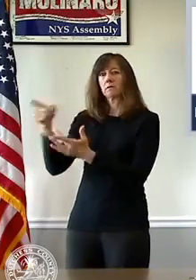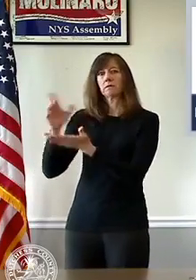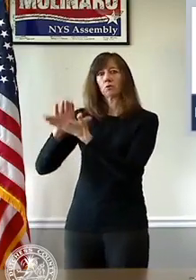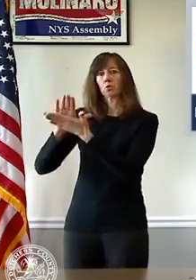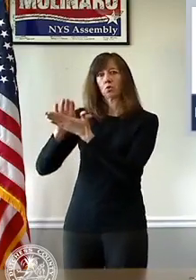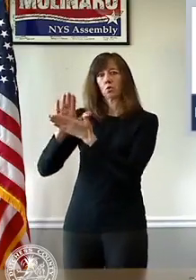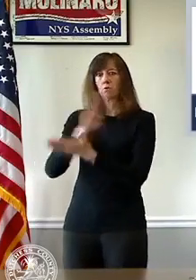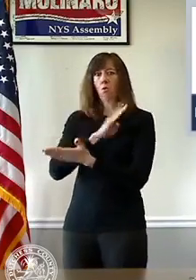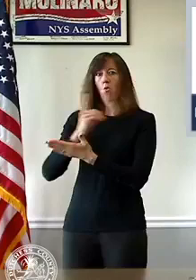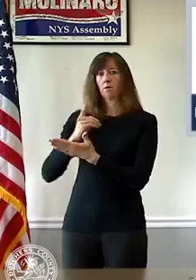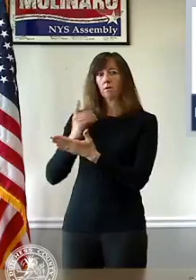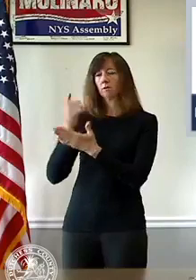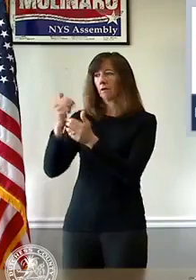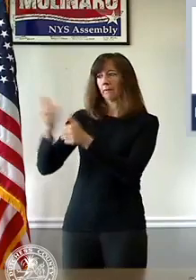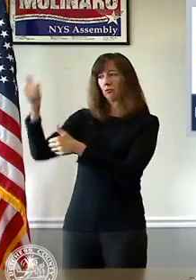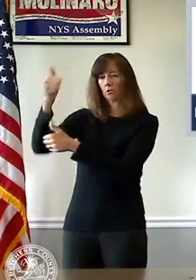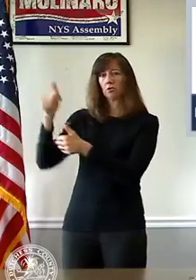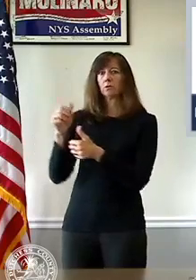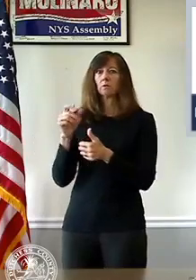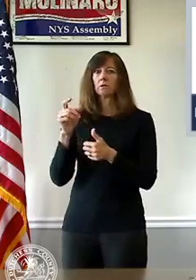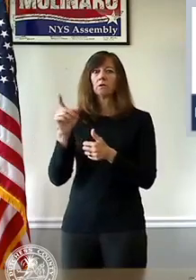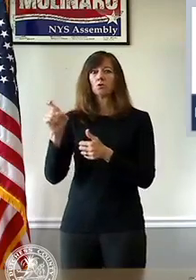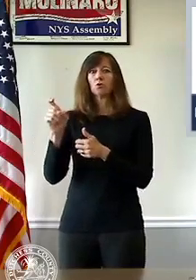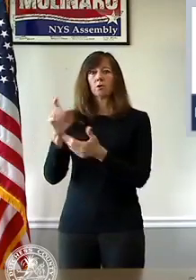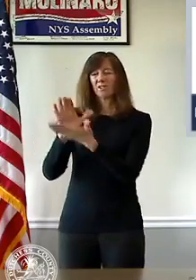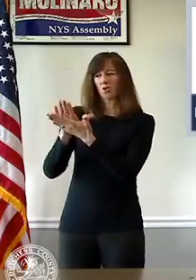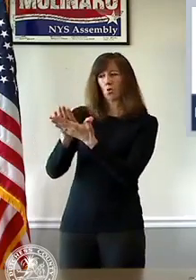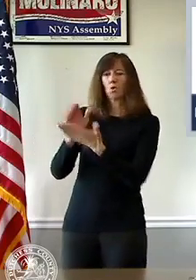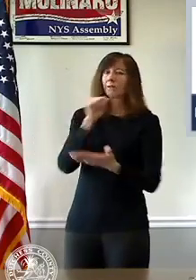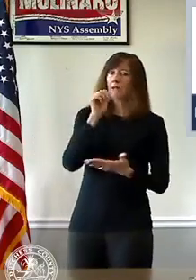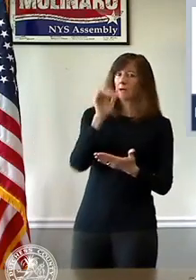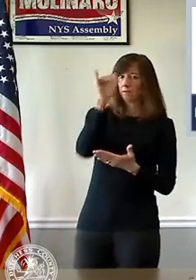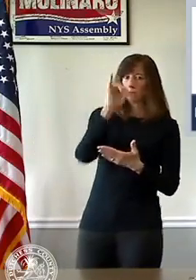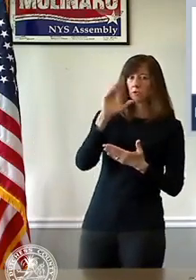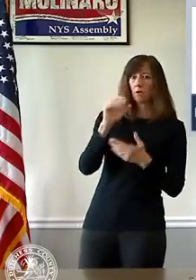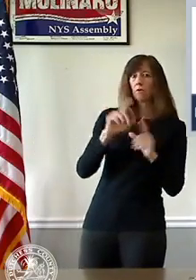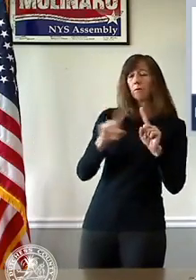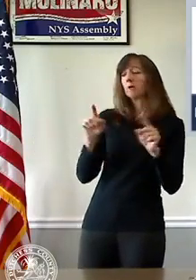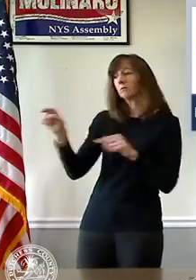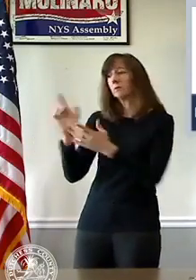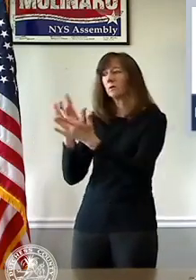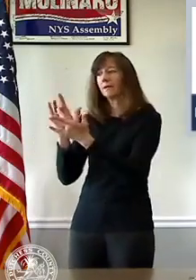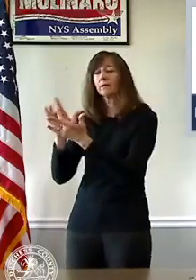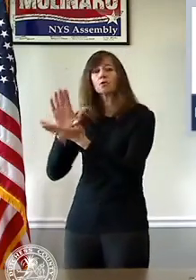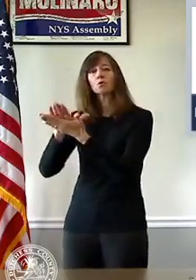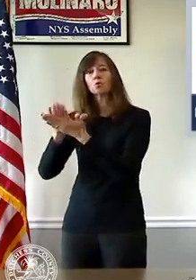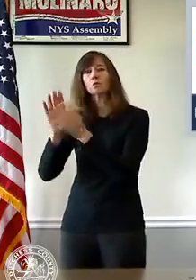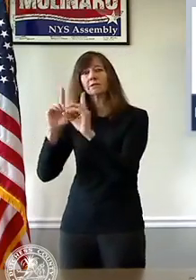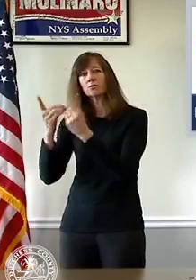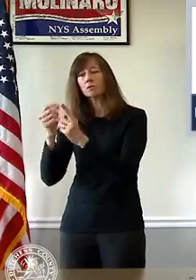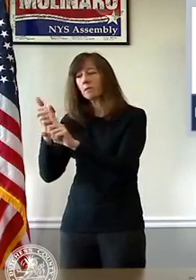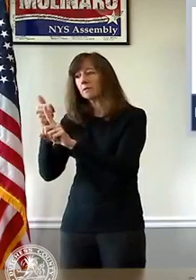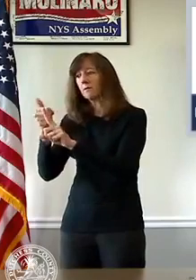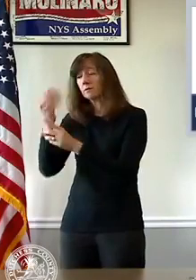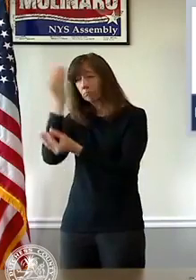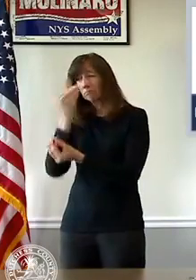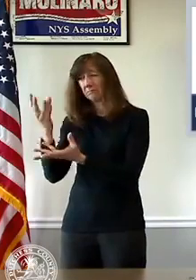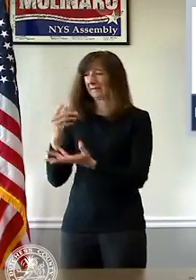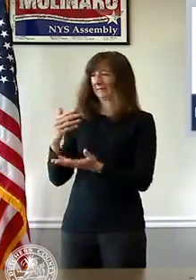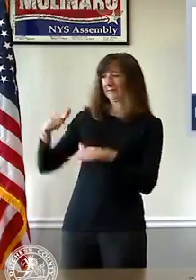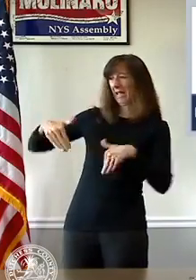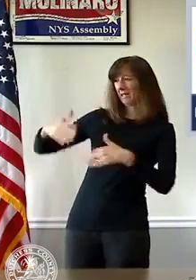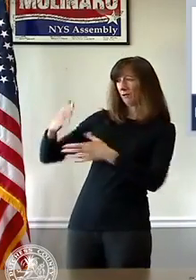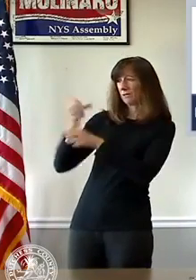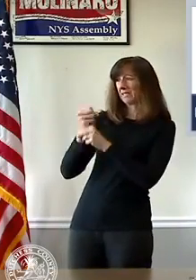those particular elections. Contact the school district administration, let them know you haven't received a ballot, and hopefully they'll be able to accommodate.